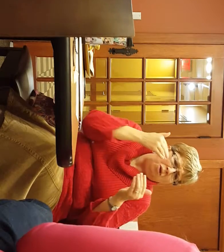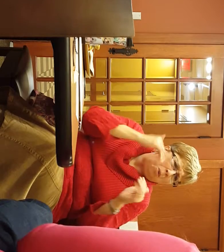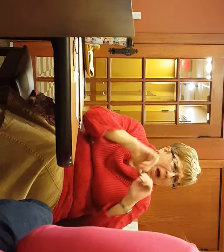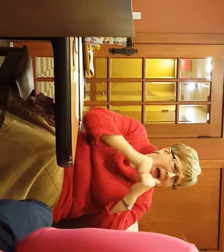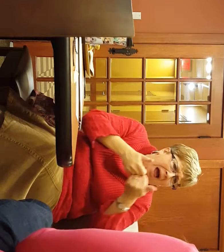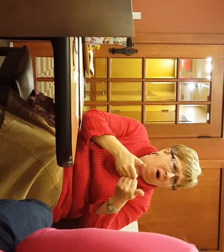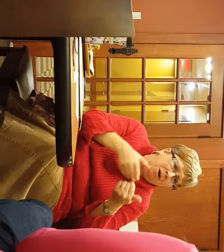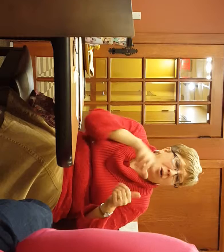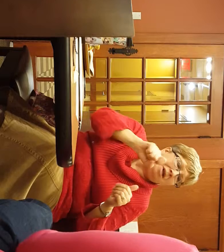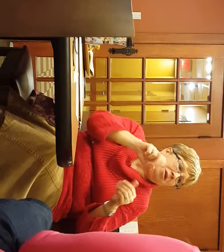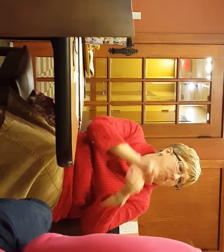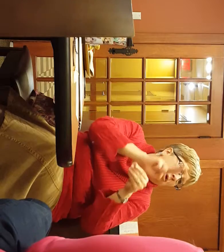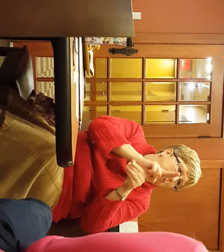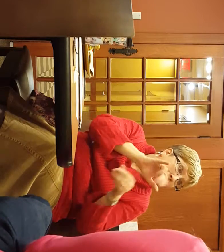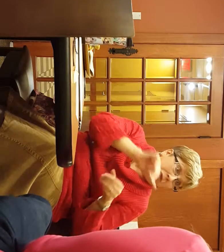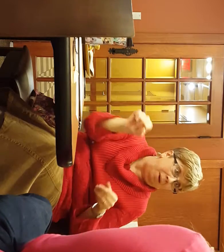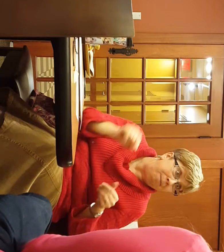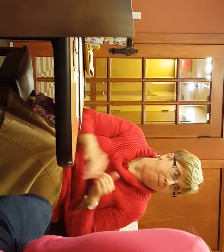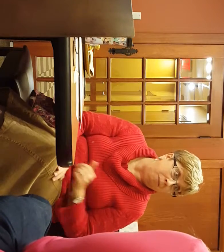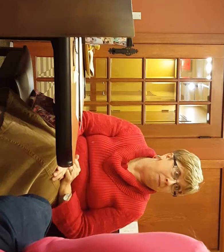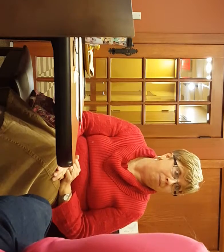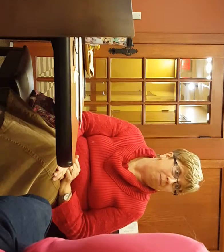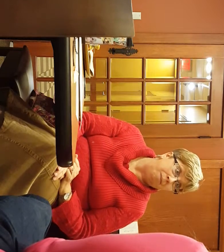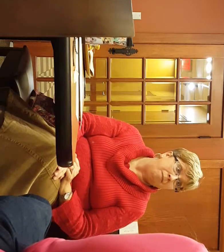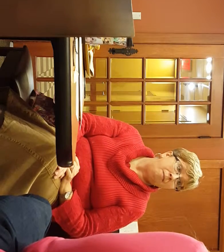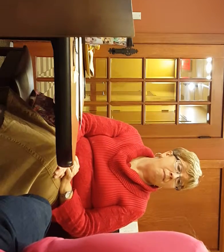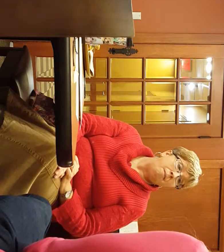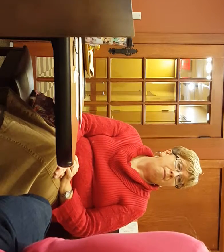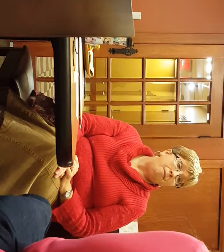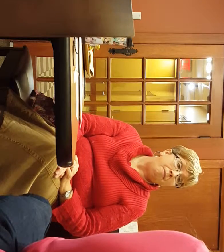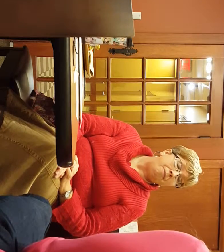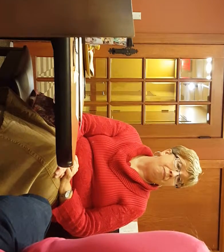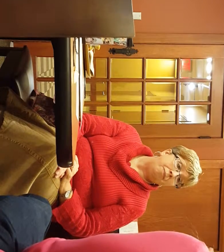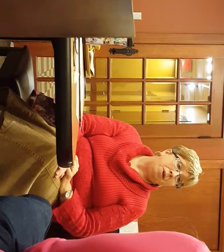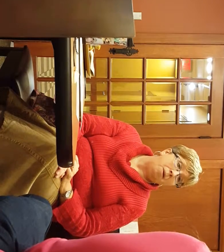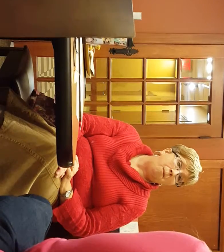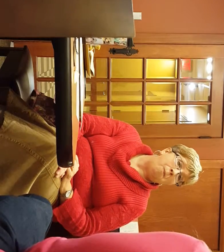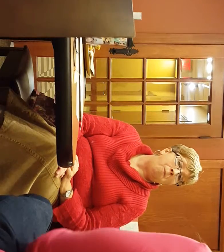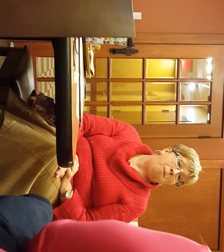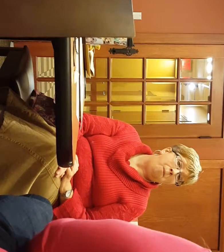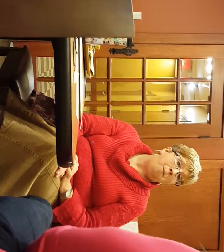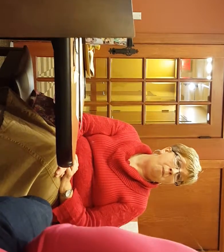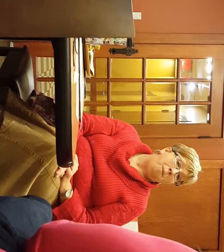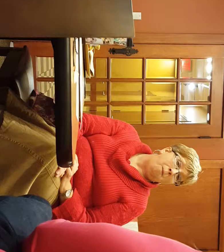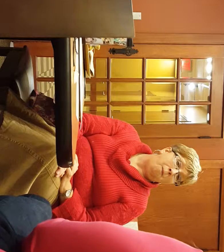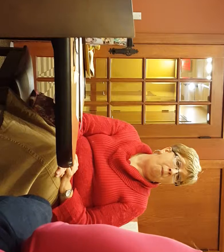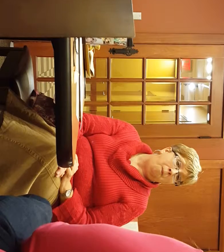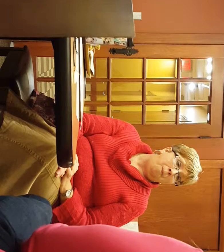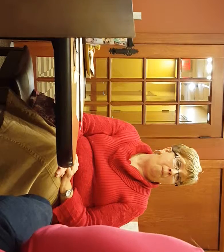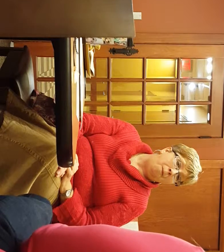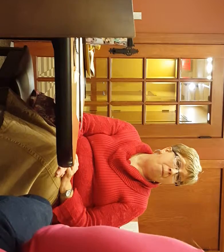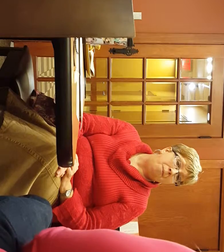the fun of it is. So, in case any of those are empties, I've got more bigger ones. Okay, I've got